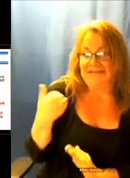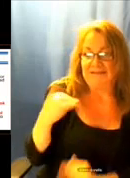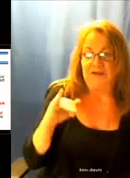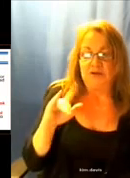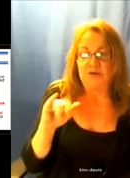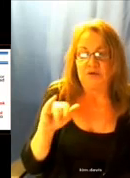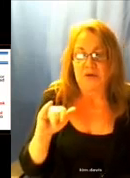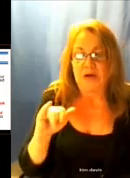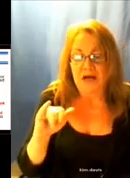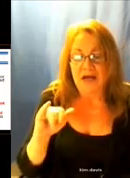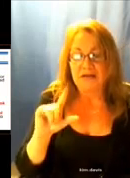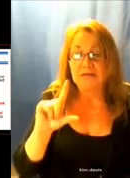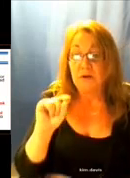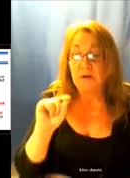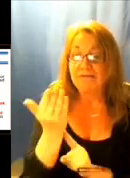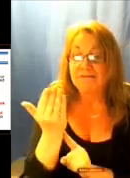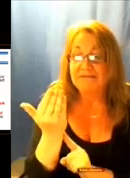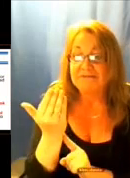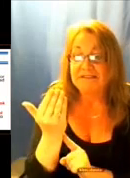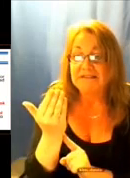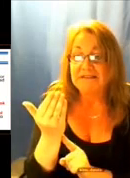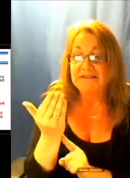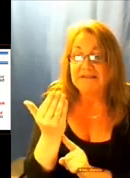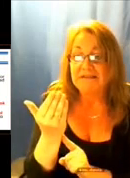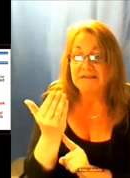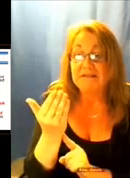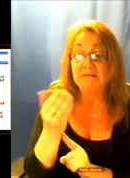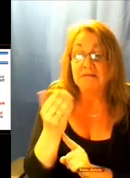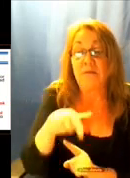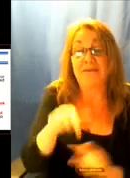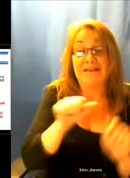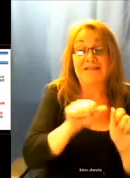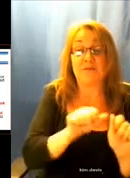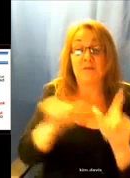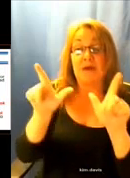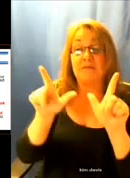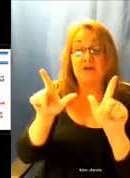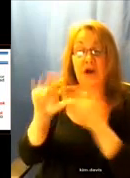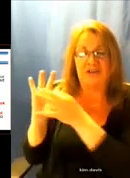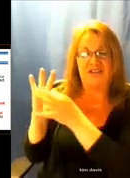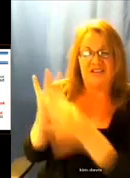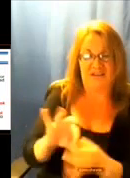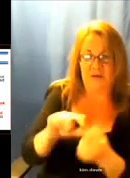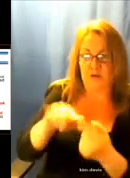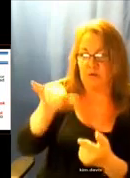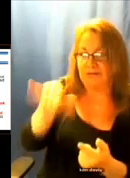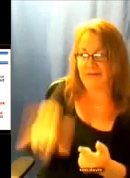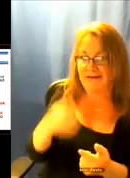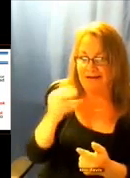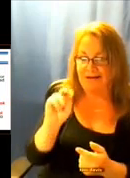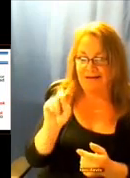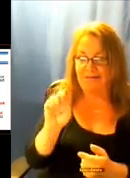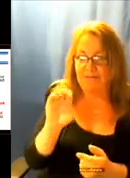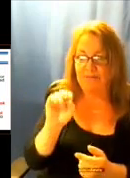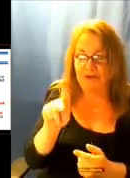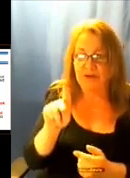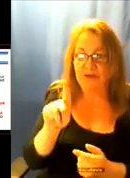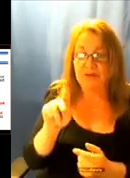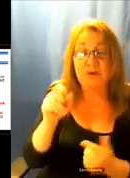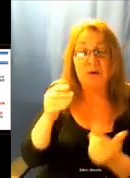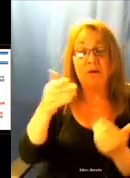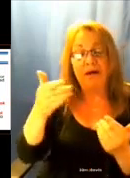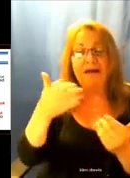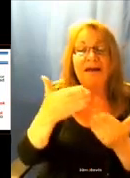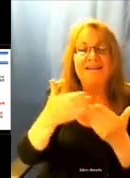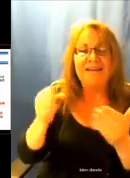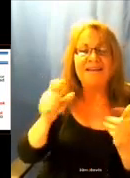To let you know, this handbook was developed in July of 2015. And this webinar is